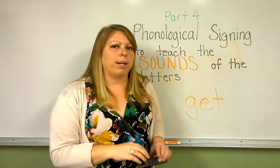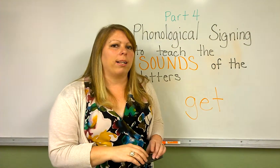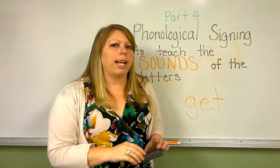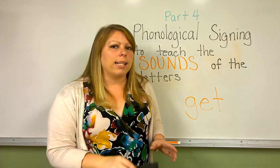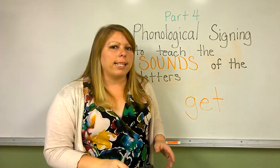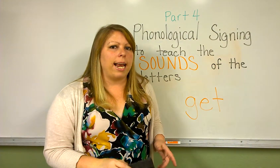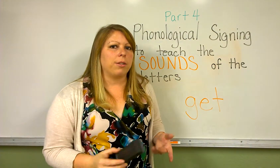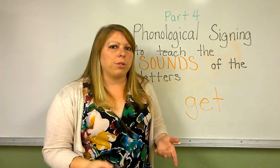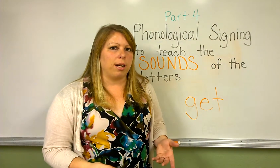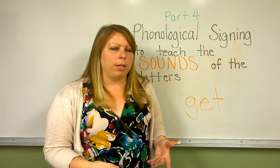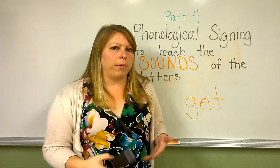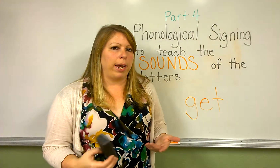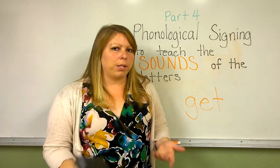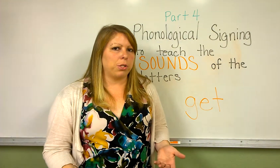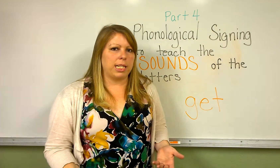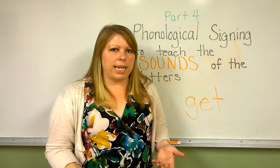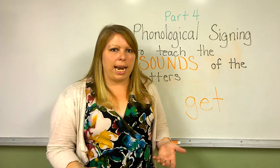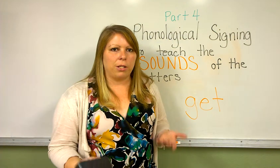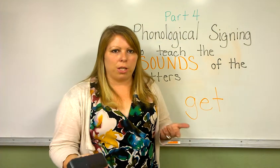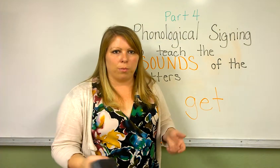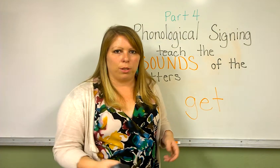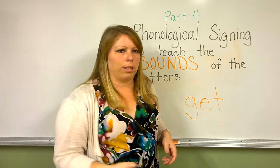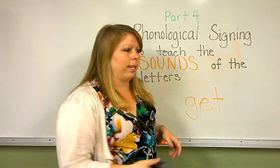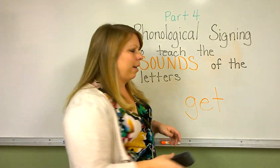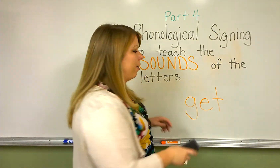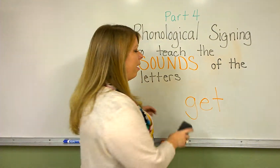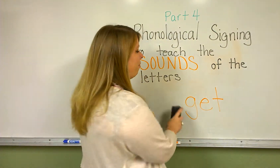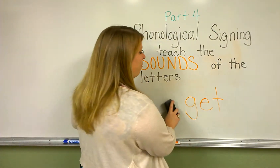well, SH, WH, TH, that we'll learn later on.